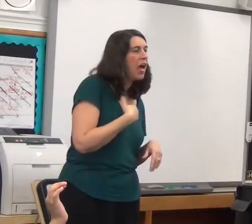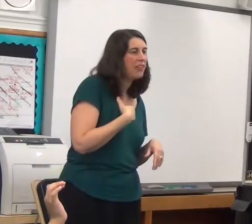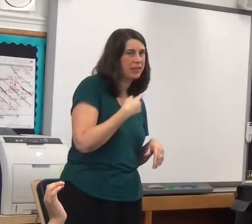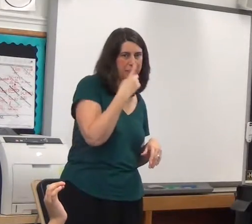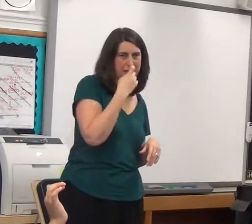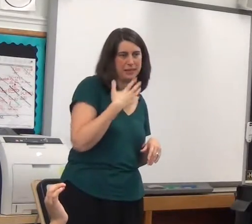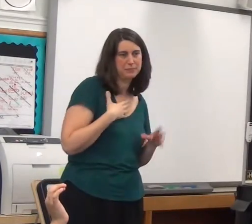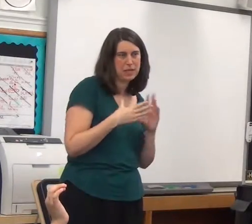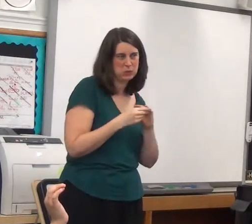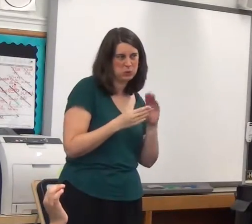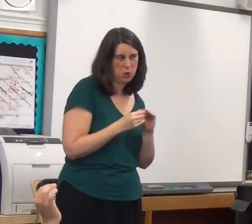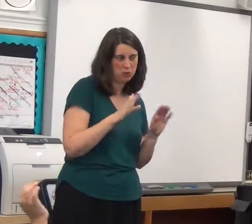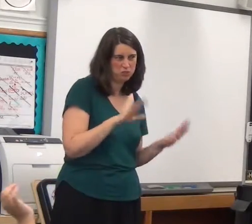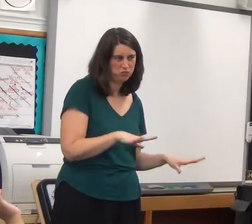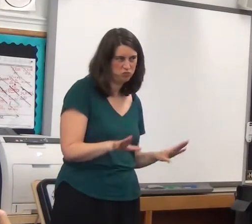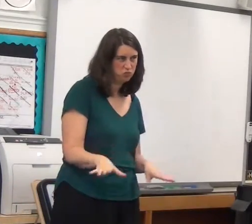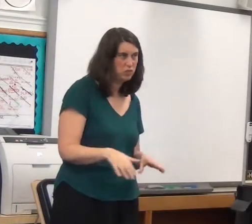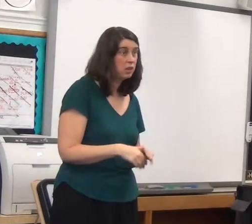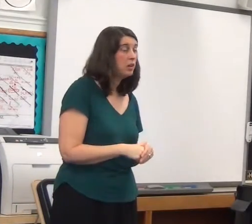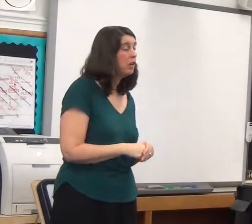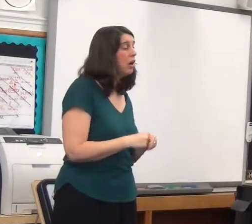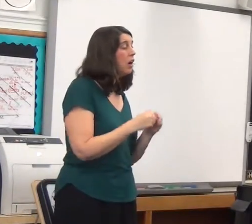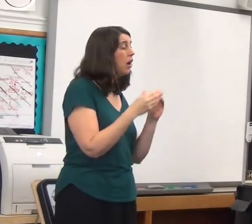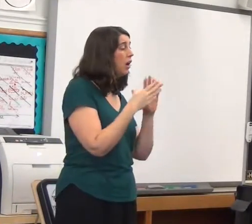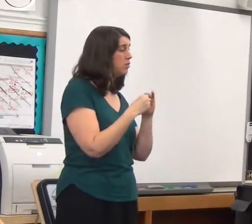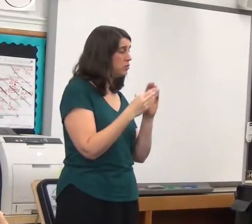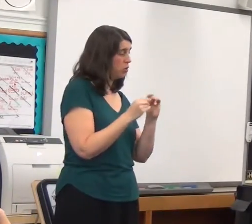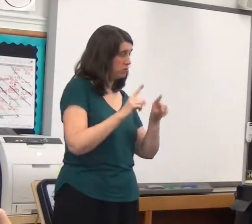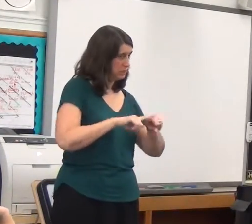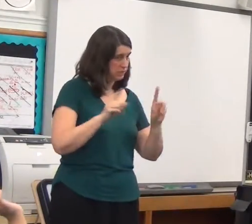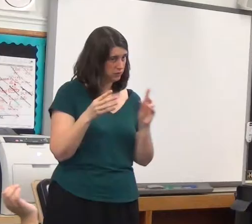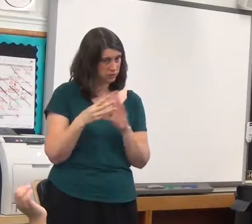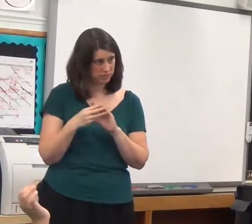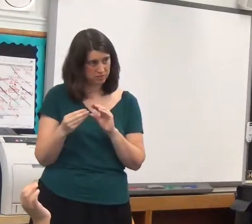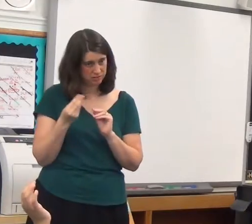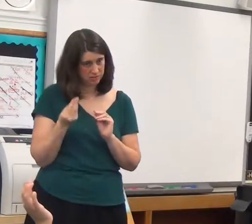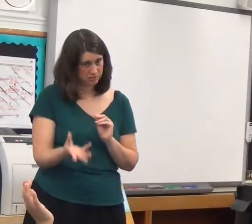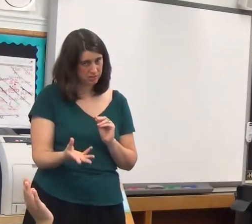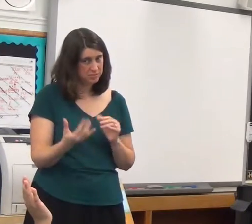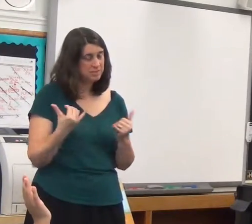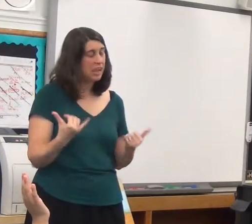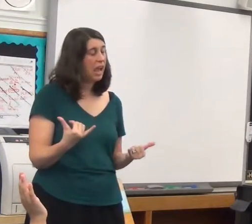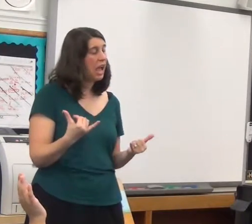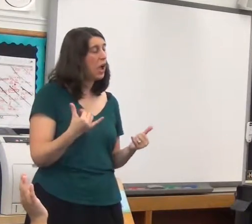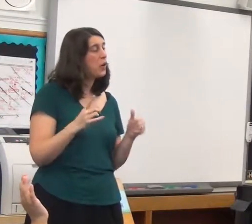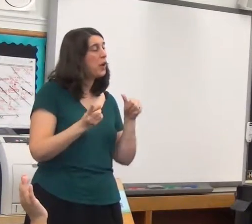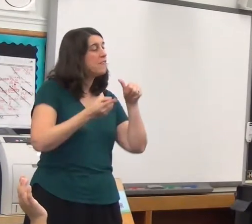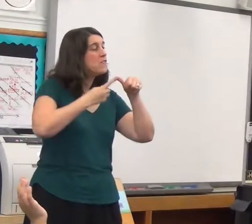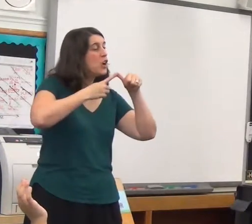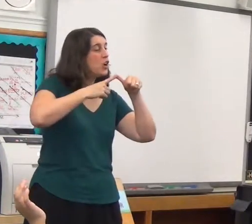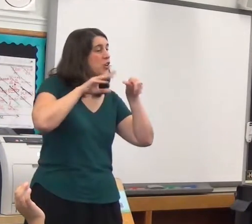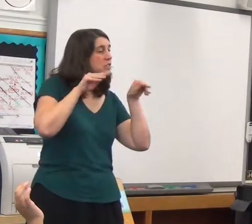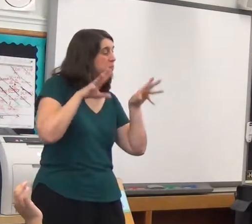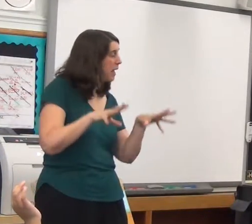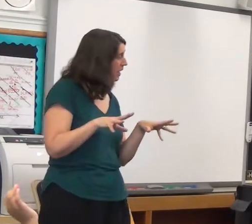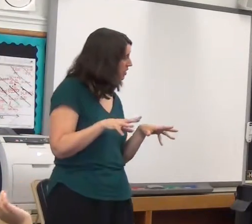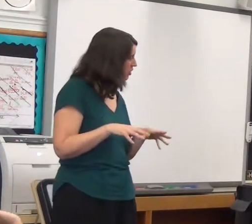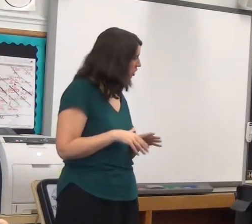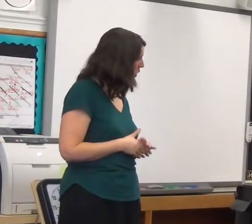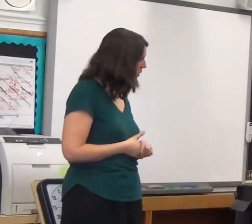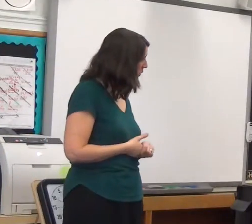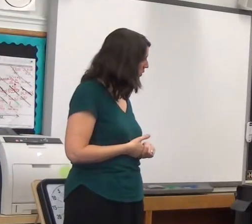the story. I'm going to tell you a slightly different story about the very first magic show I ever